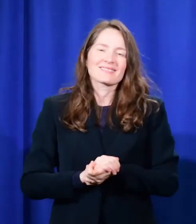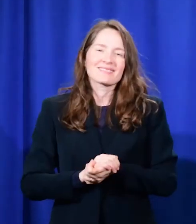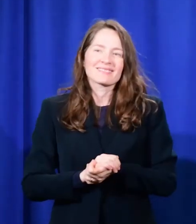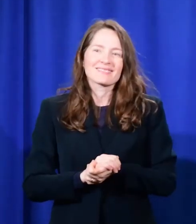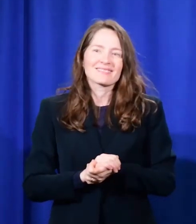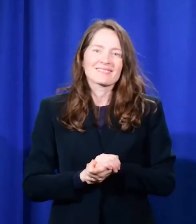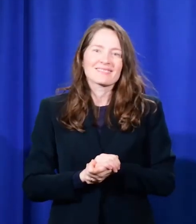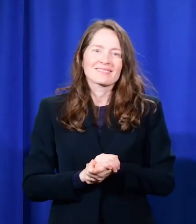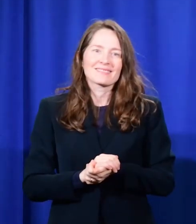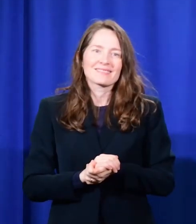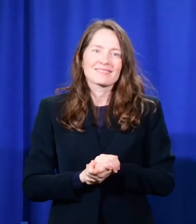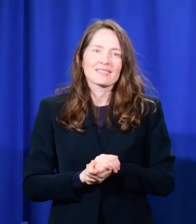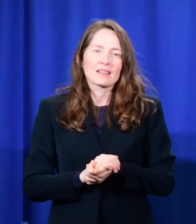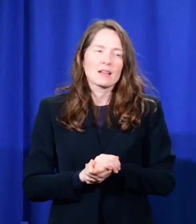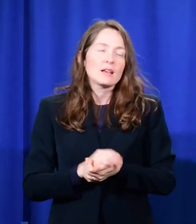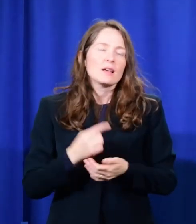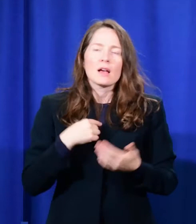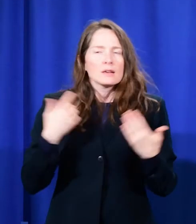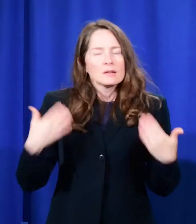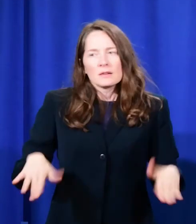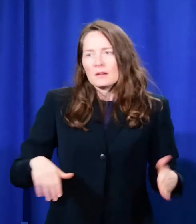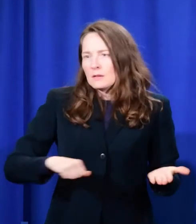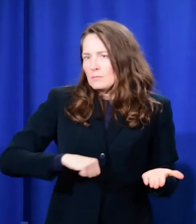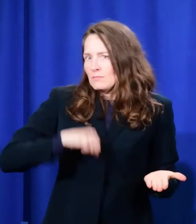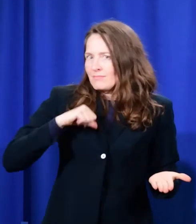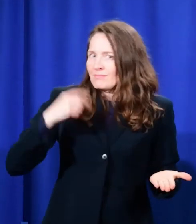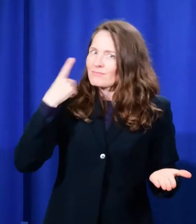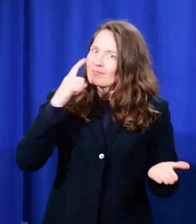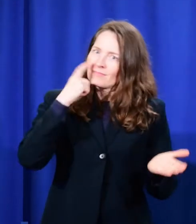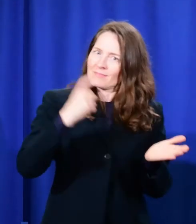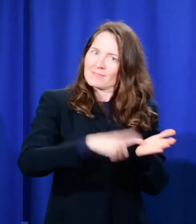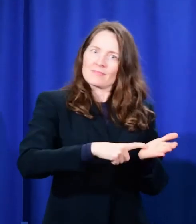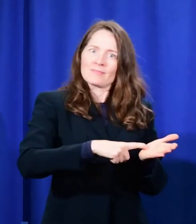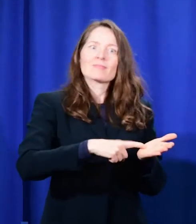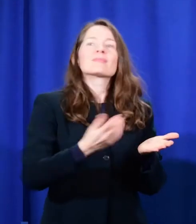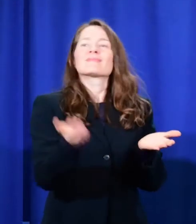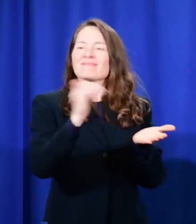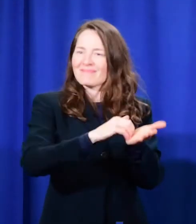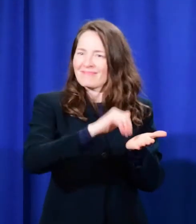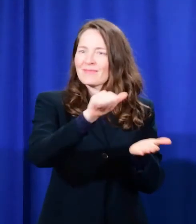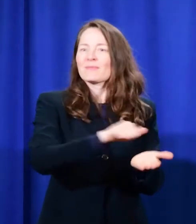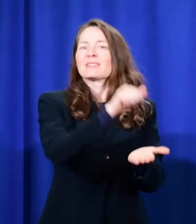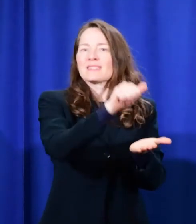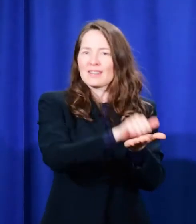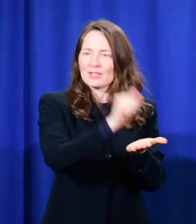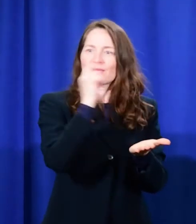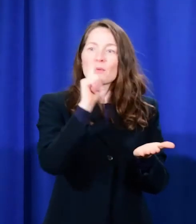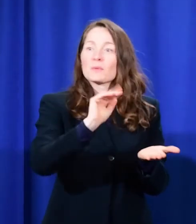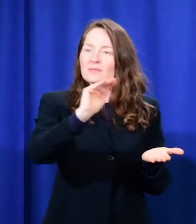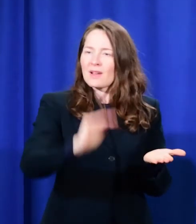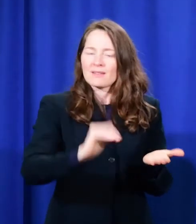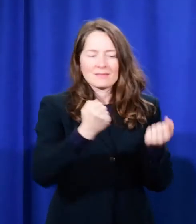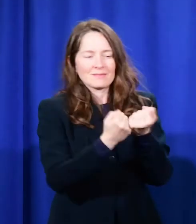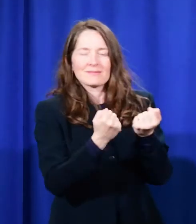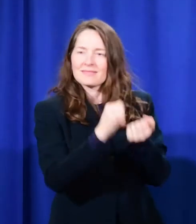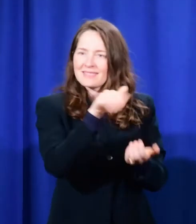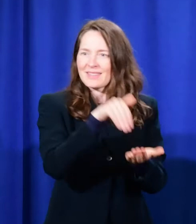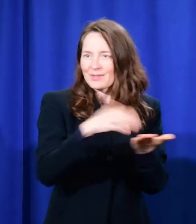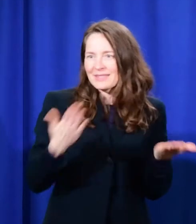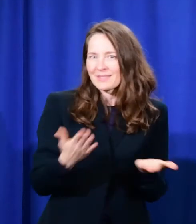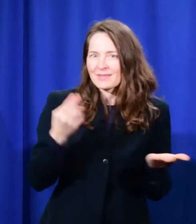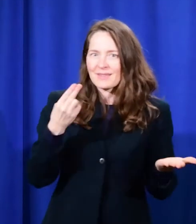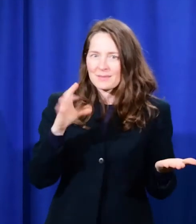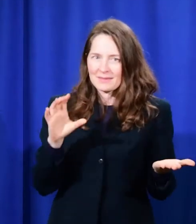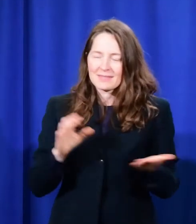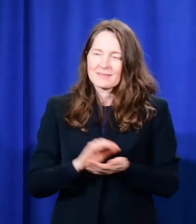I couldn't be more proud to recognize the reaccreditation and truly outstanding work of the Child Advocacy Center here in Howard County.